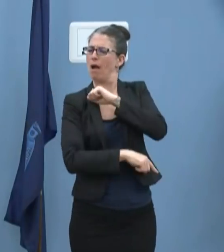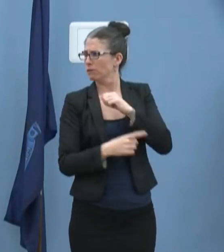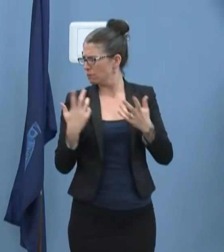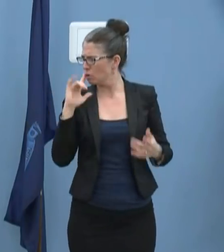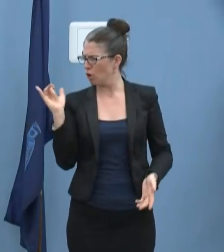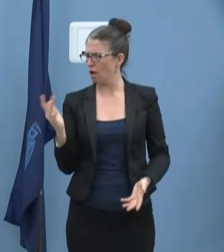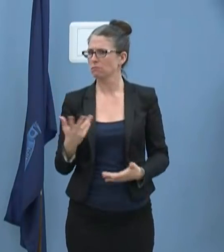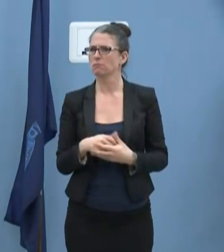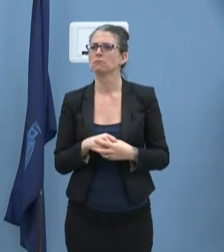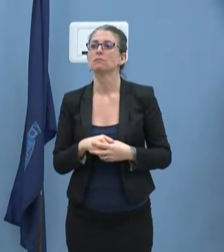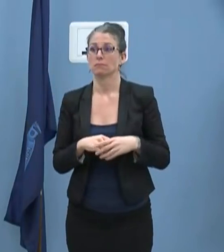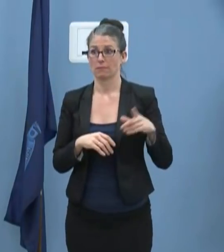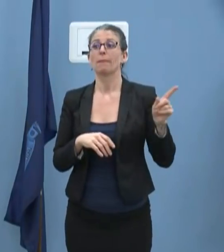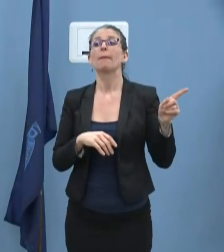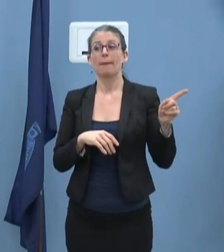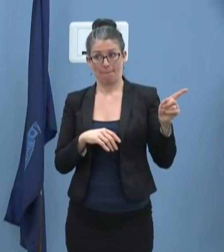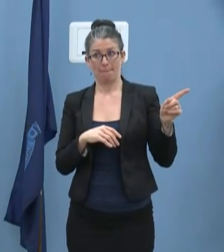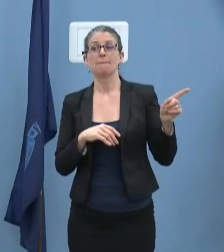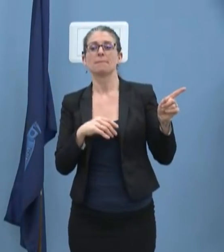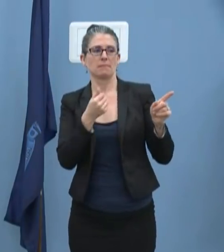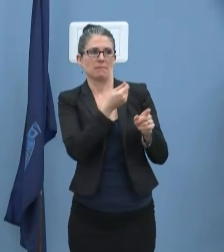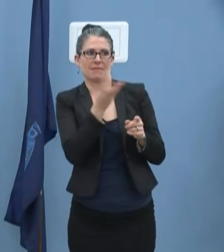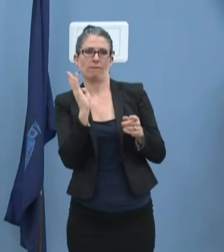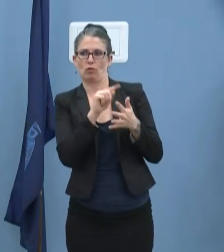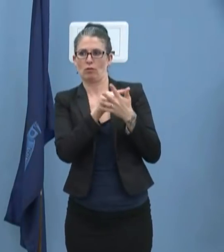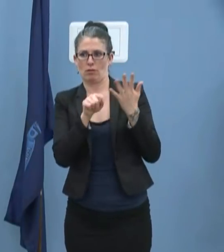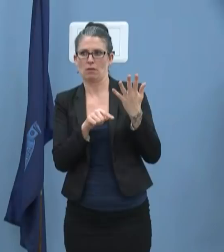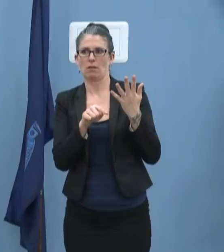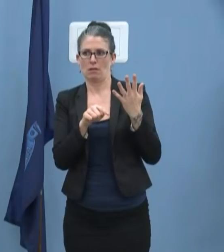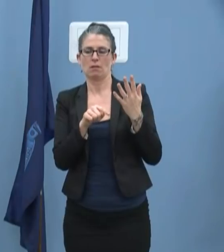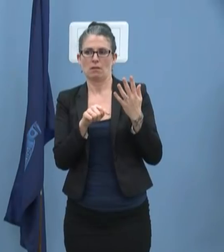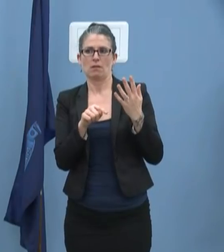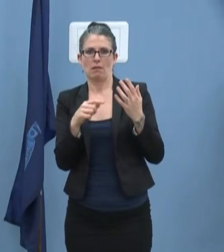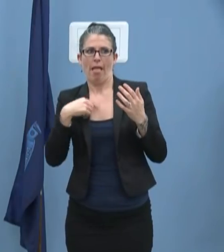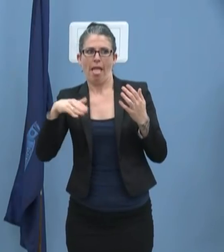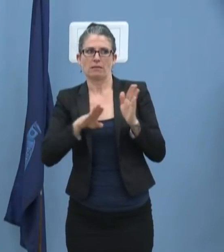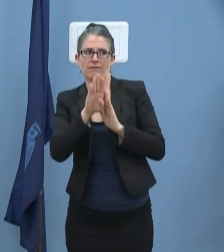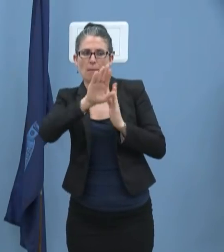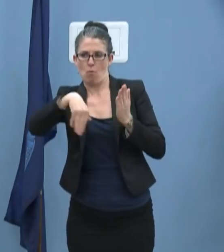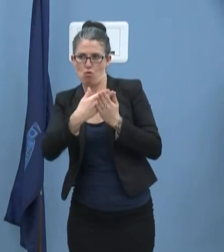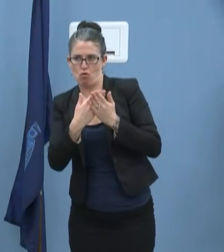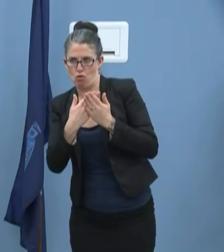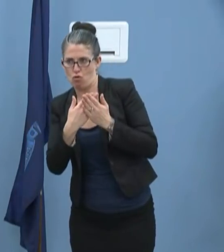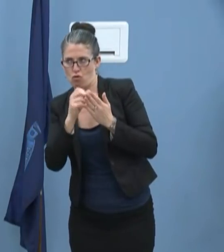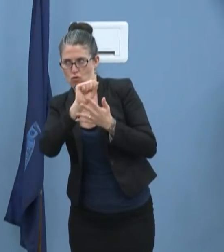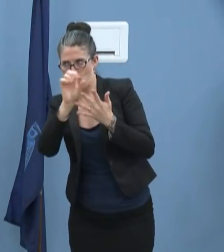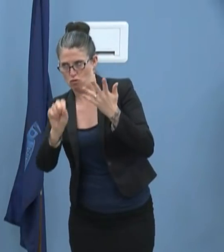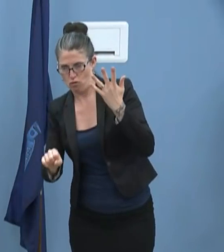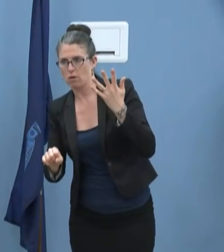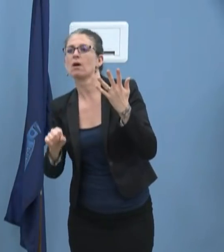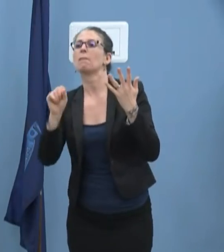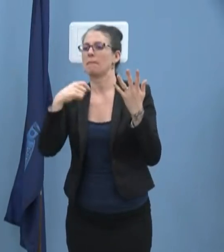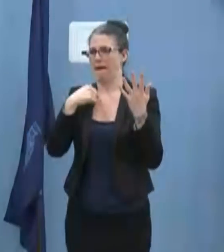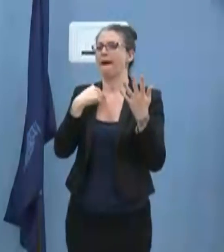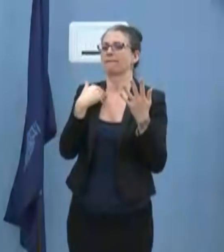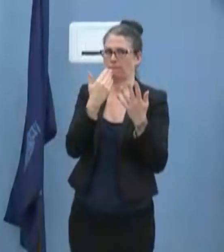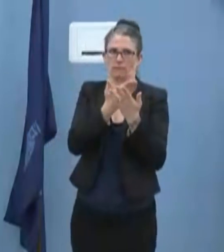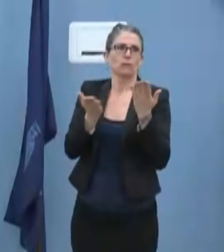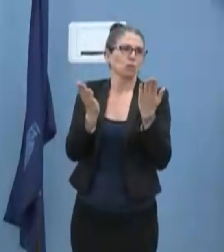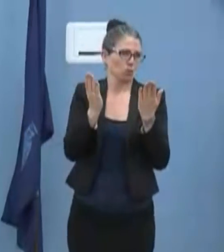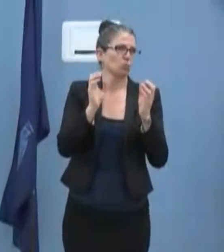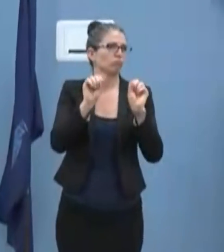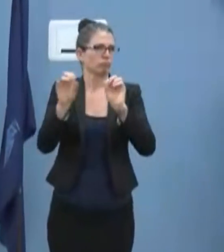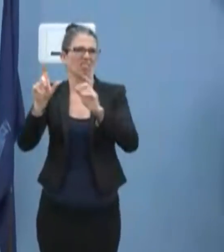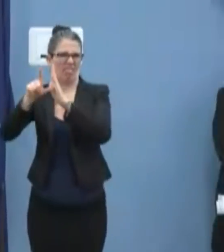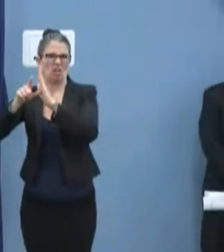But the statutes and the emergency provisions in law give me multiple enforcement mechanisms. Thank you very much.